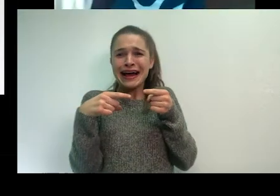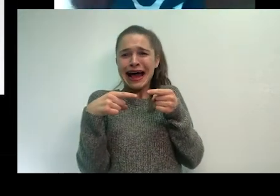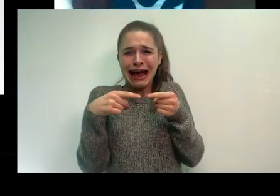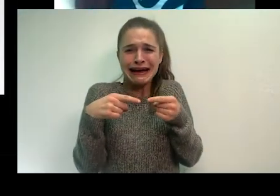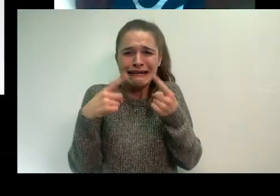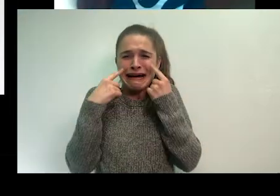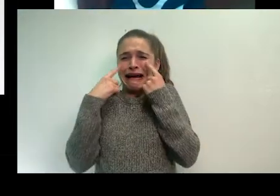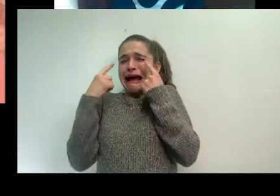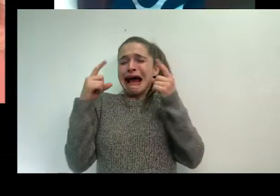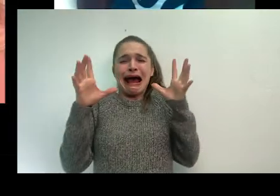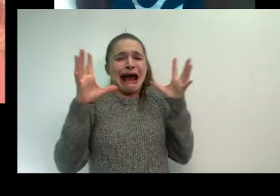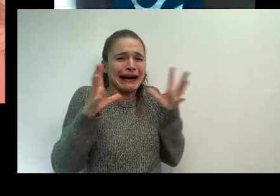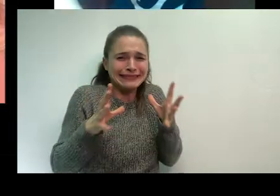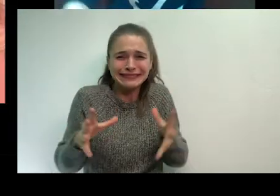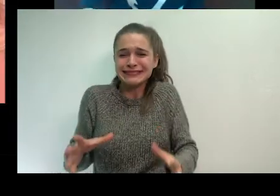my finger.